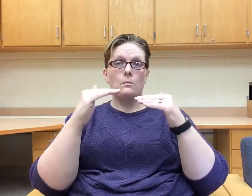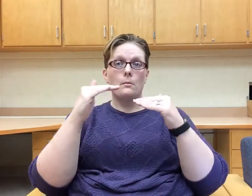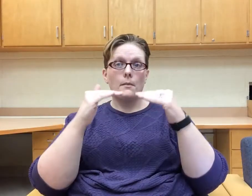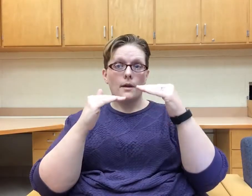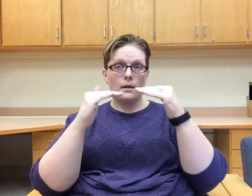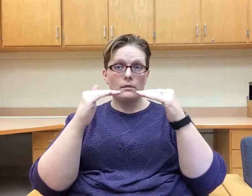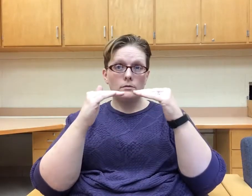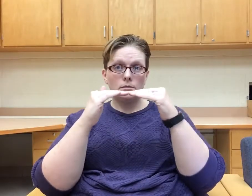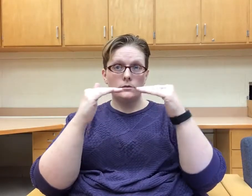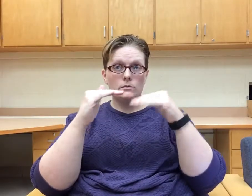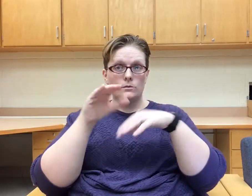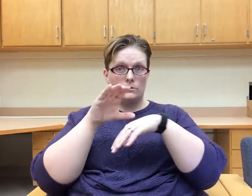Also, it can be balanced.